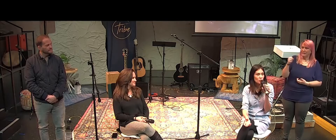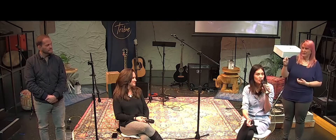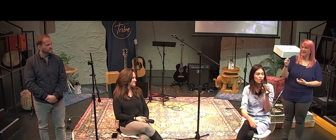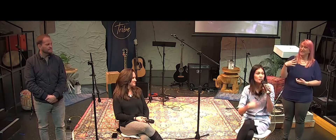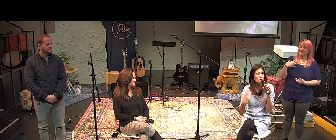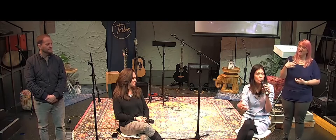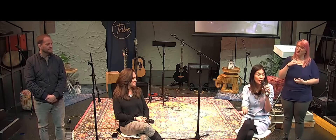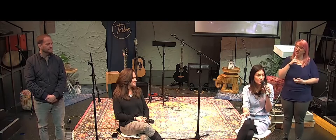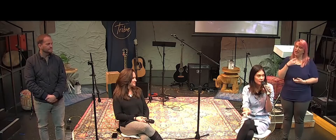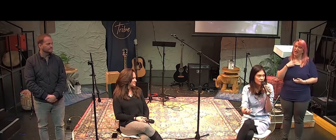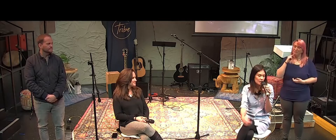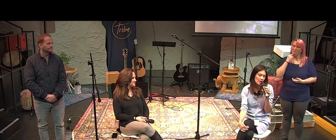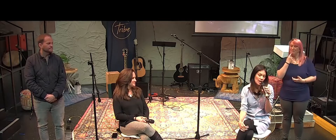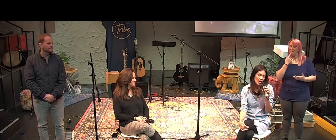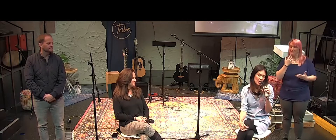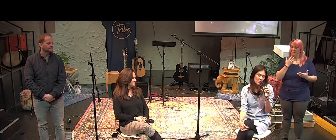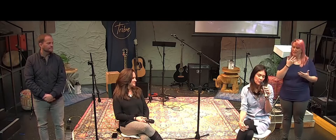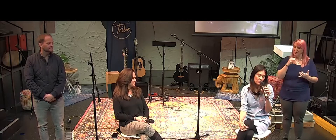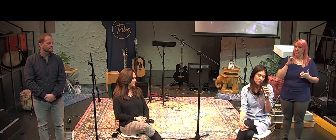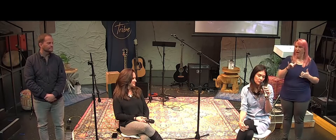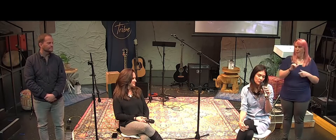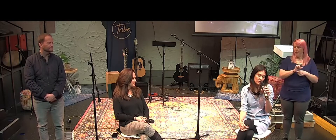resentment towards this practice.